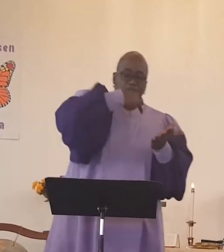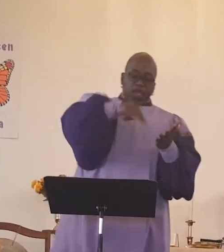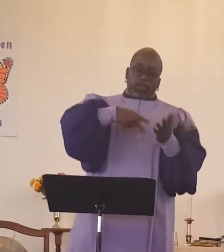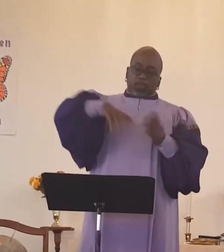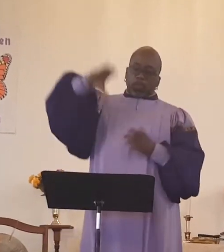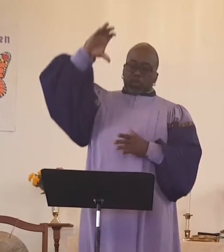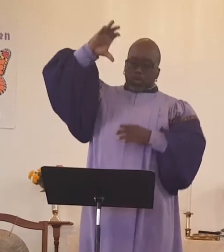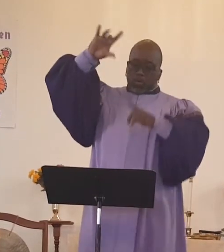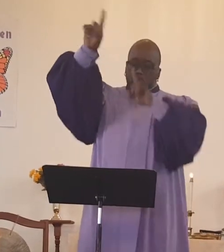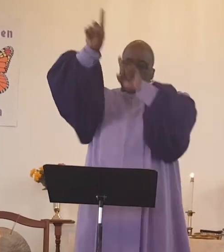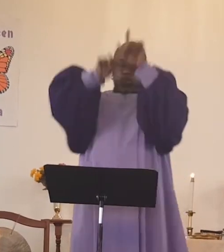to the moon.